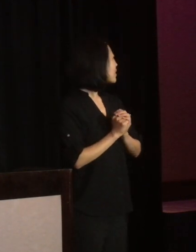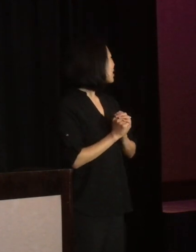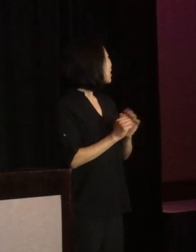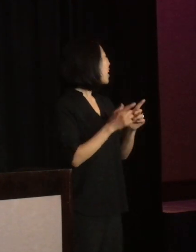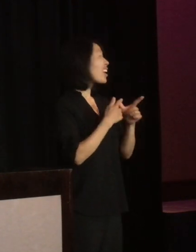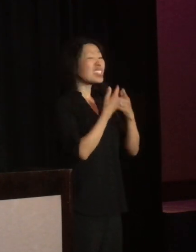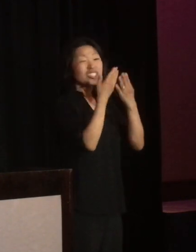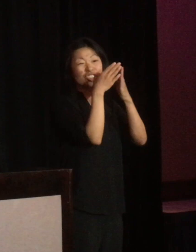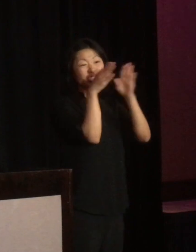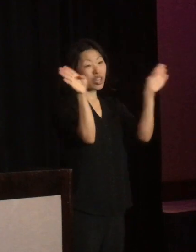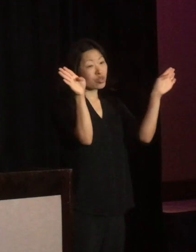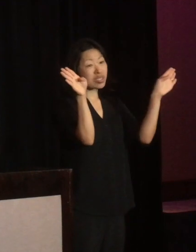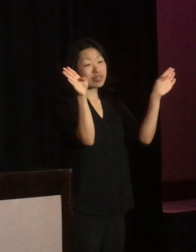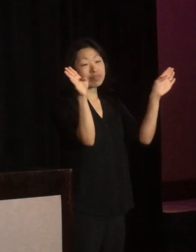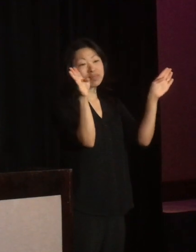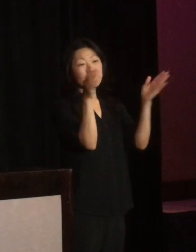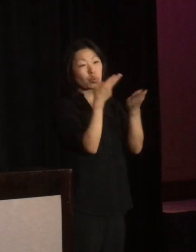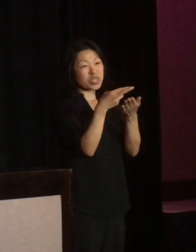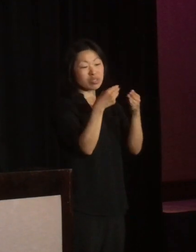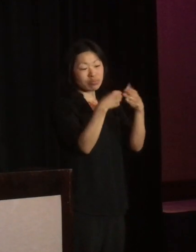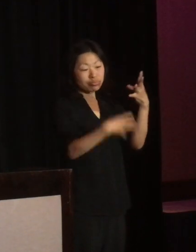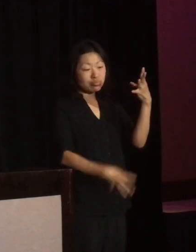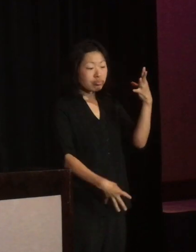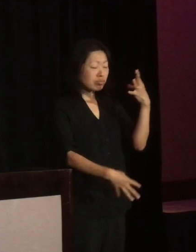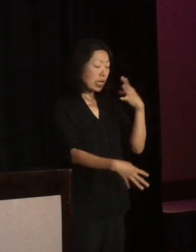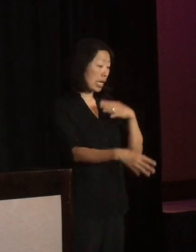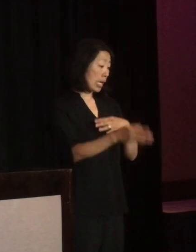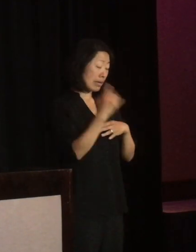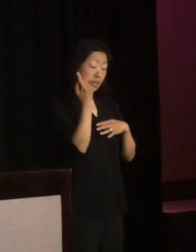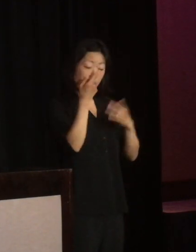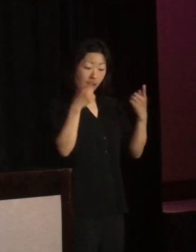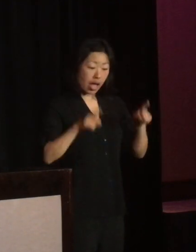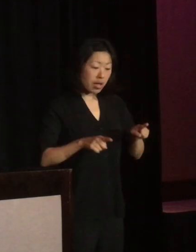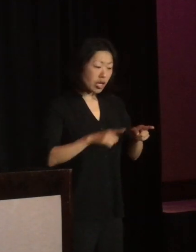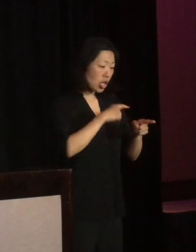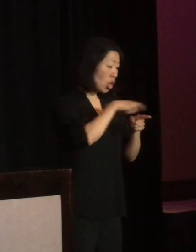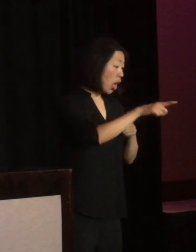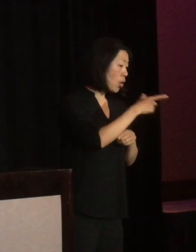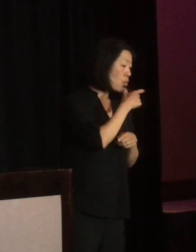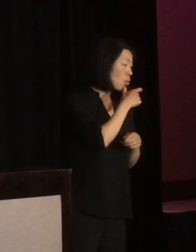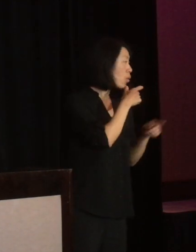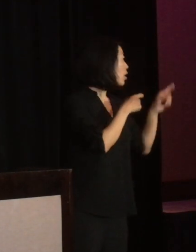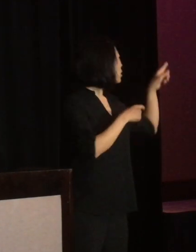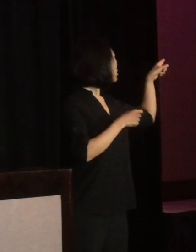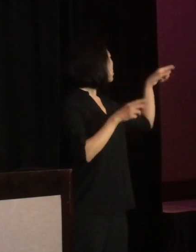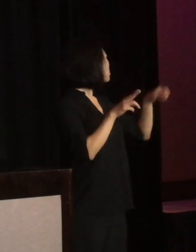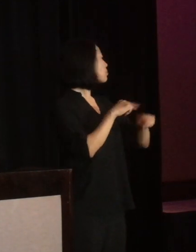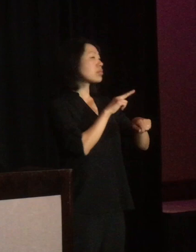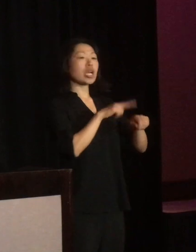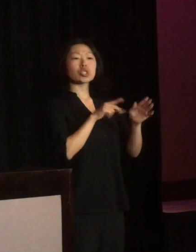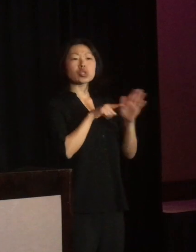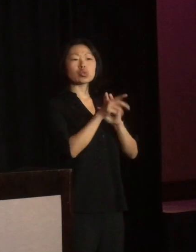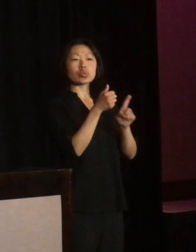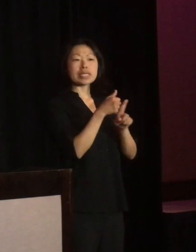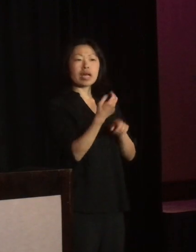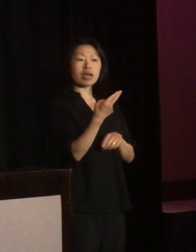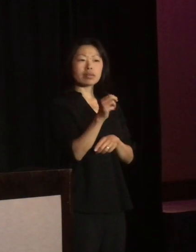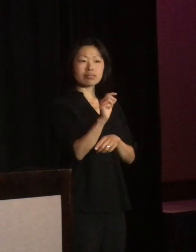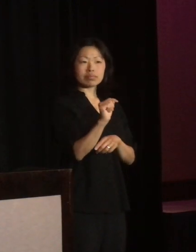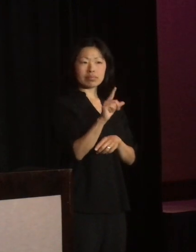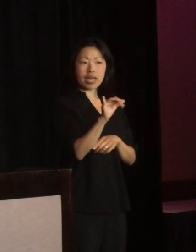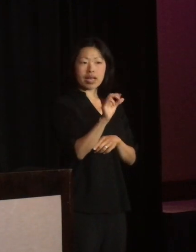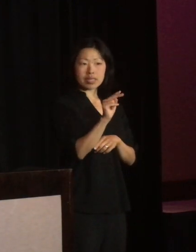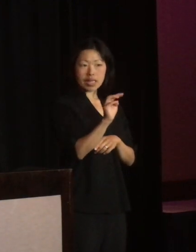very general but helpful resources, knowing who to call. So the National Suicide Prevention Hotline. You can